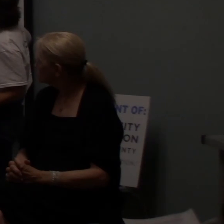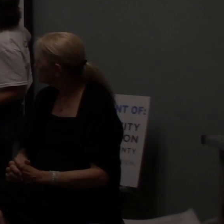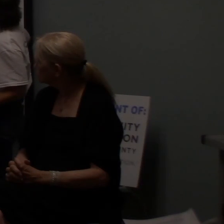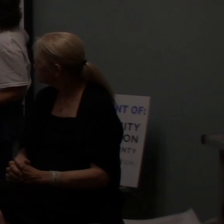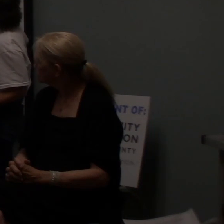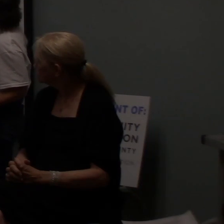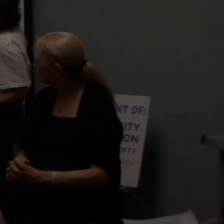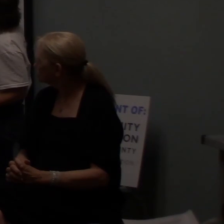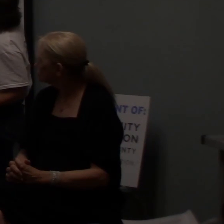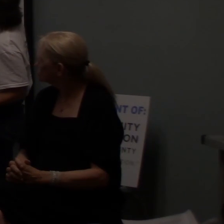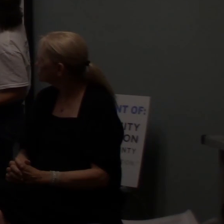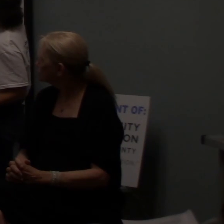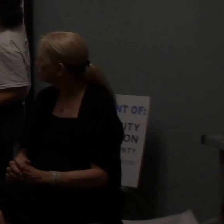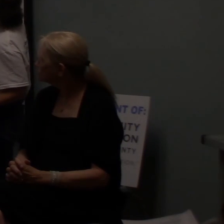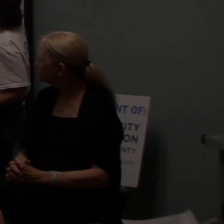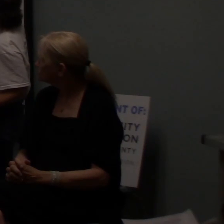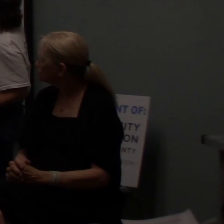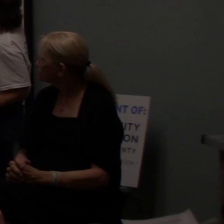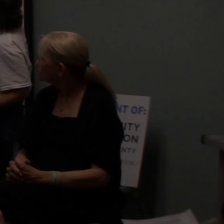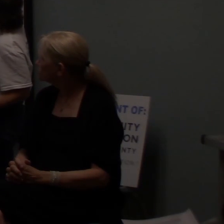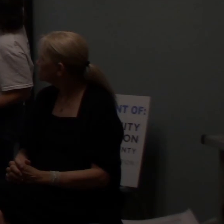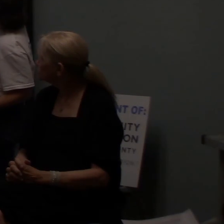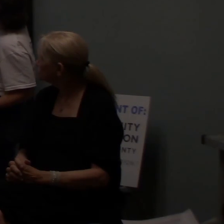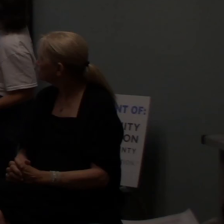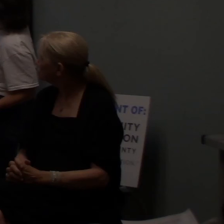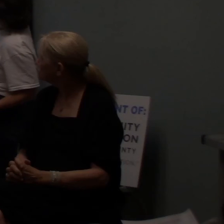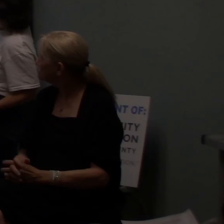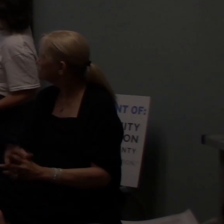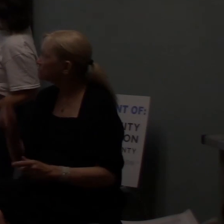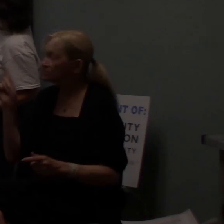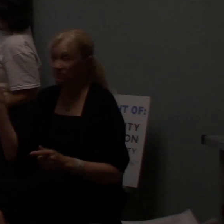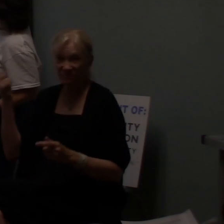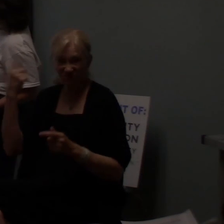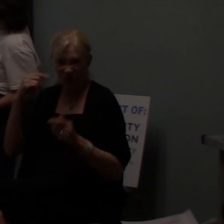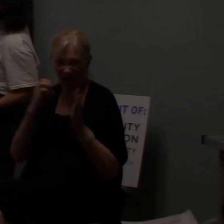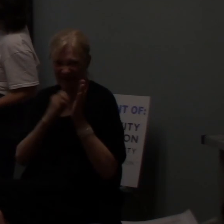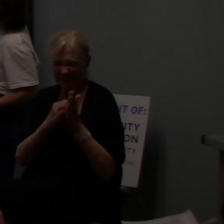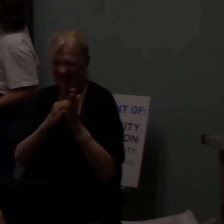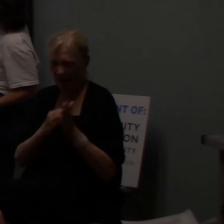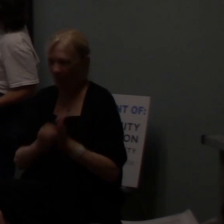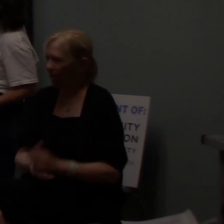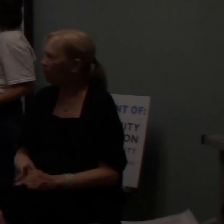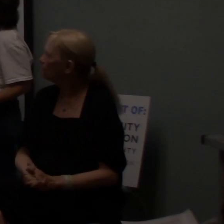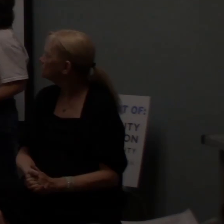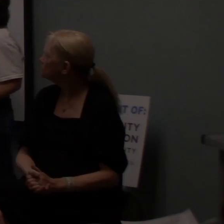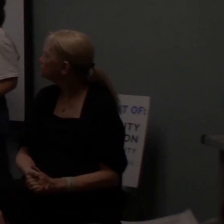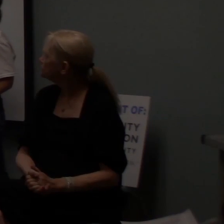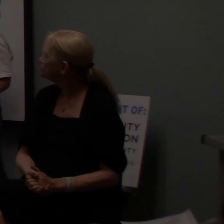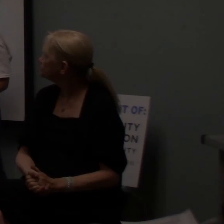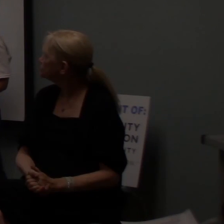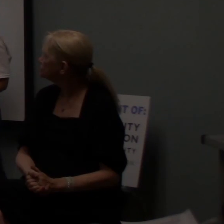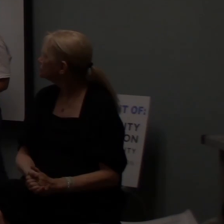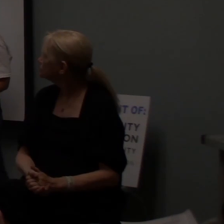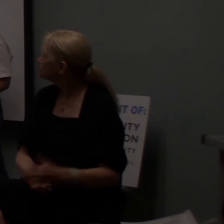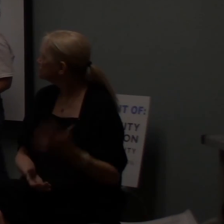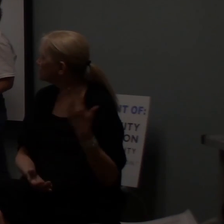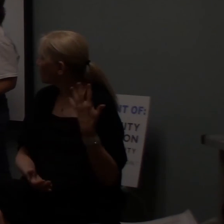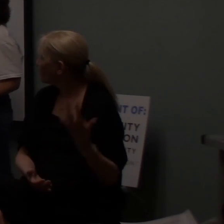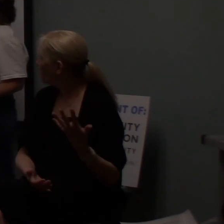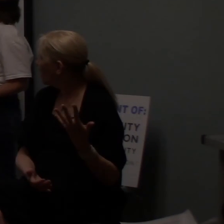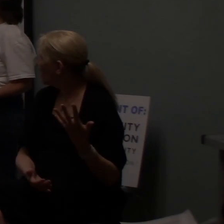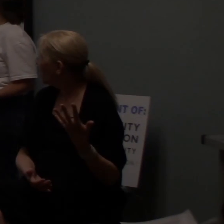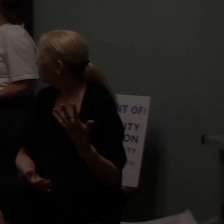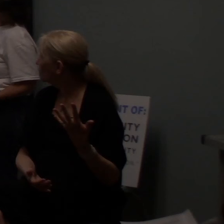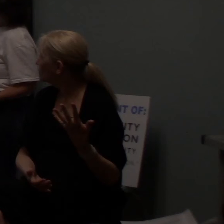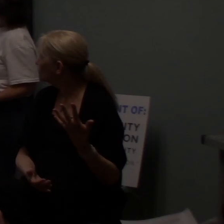let's go to the next one. Here's some examples. Pitkin County, they elect them, the 5 commissioners at